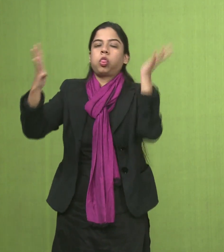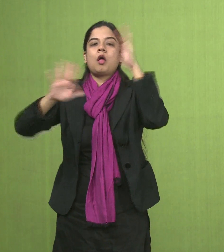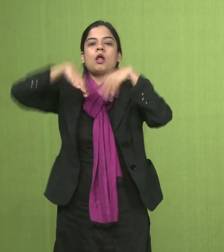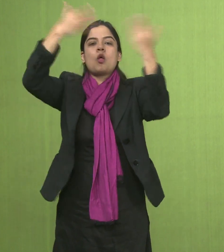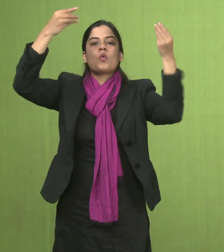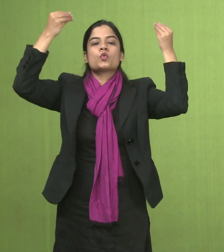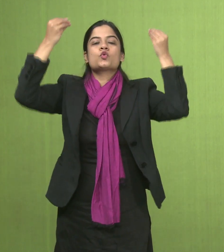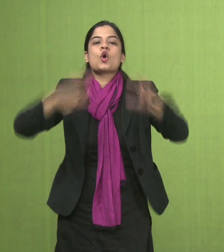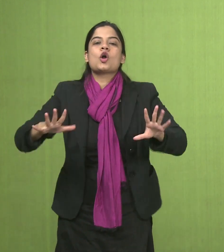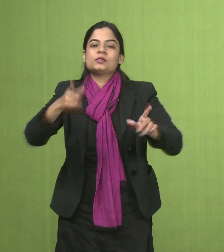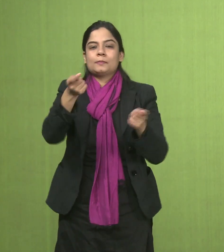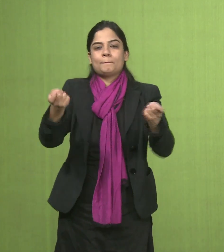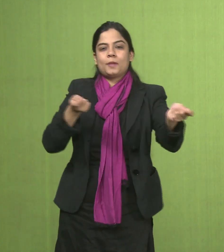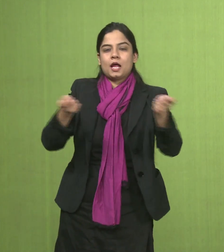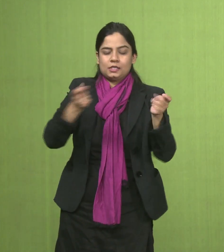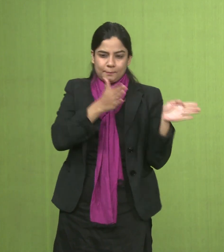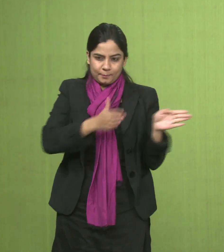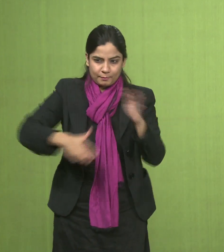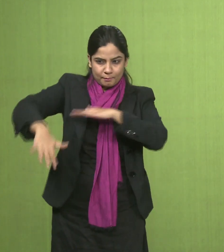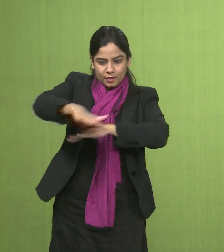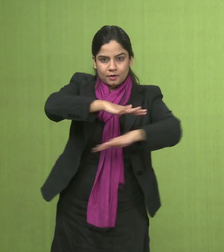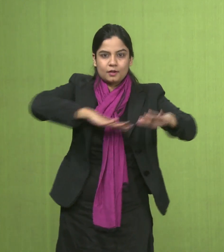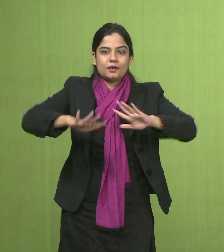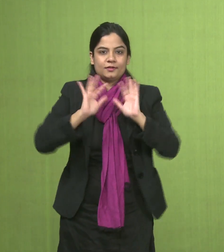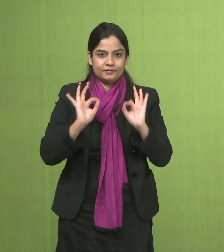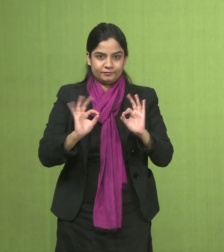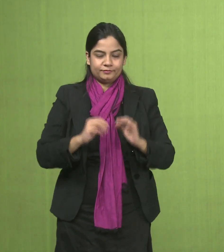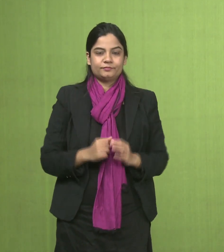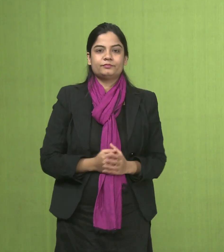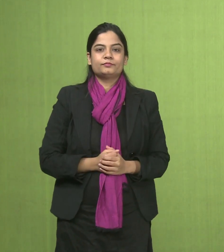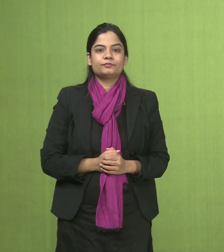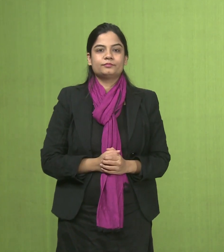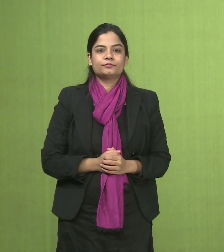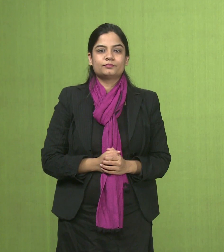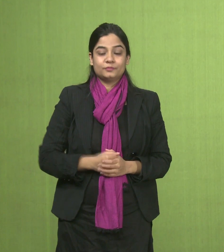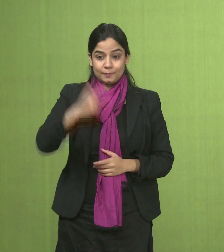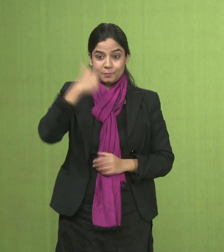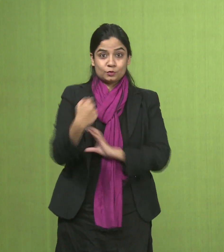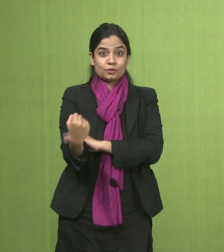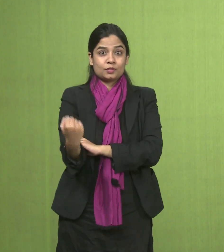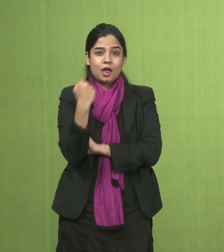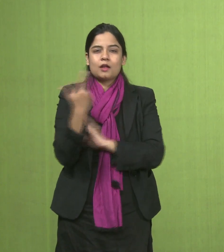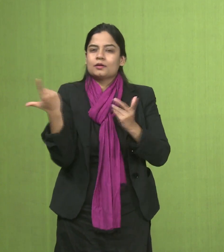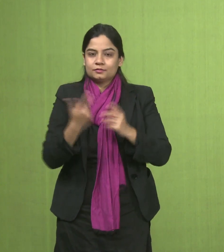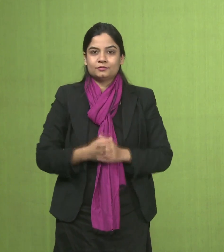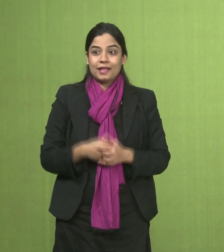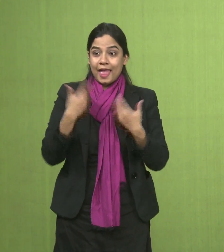Without preparation, you can be in the loss. So be wise when you're shopping. You all